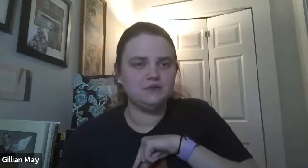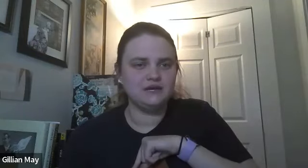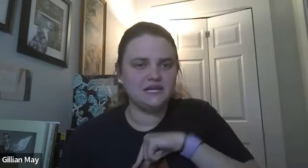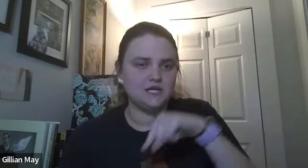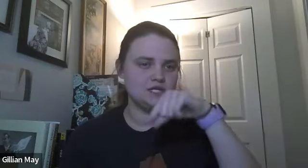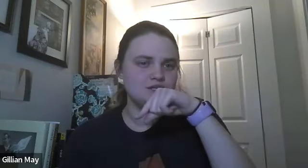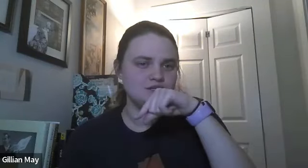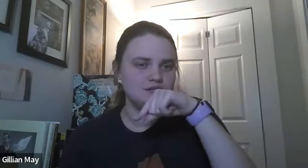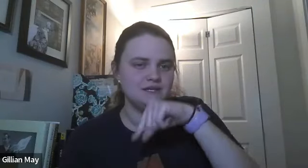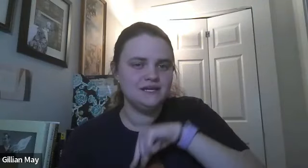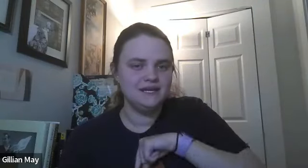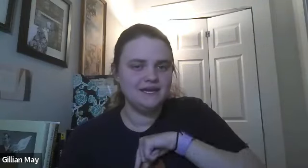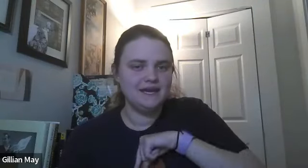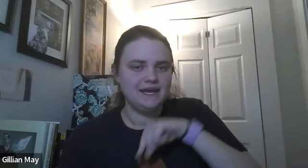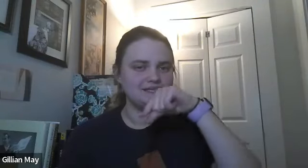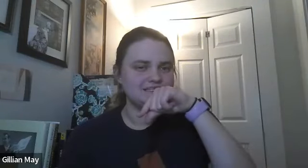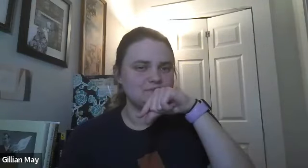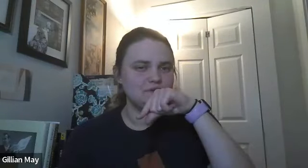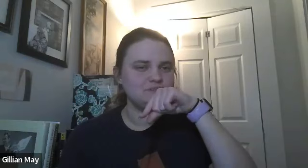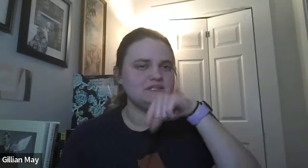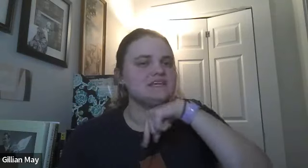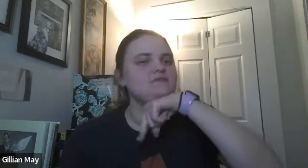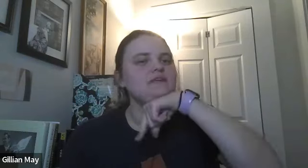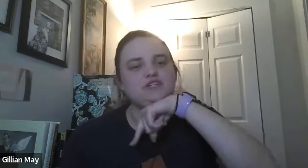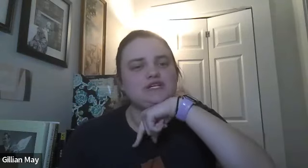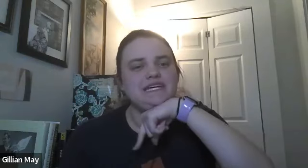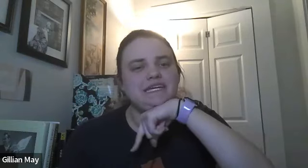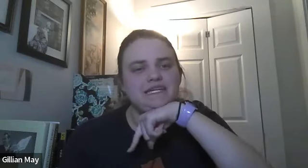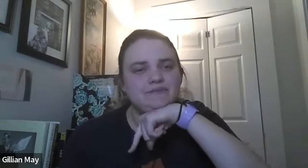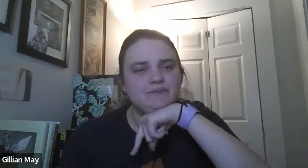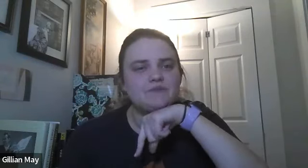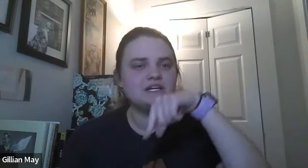bring it down. Because it's supposed to be the same for like turkey, pretty much.